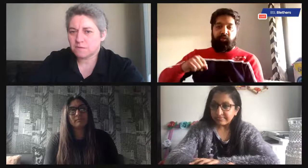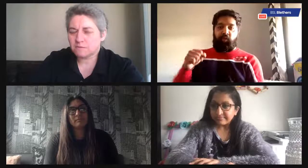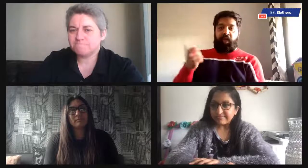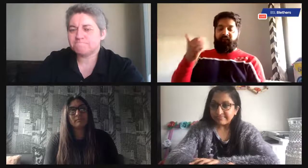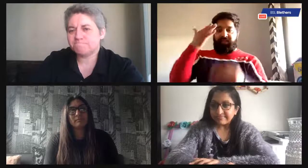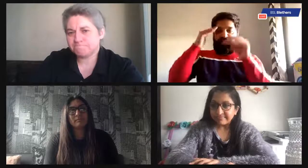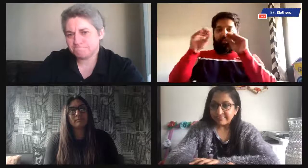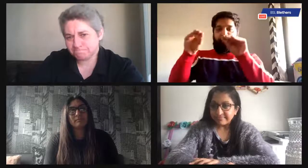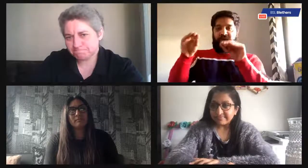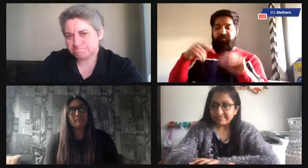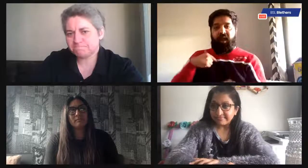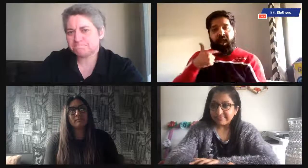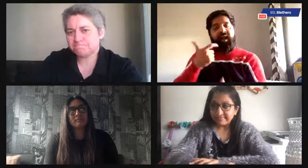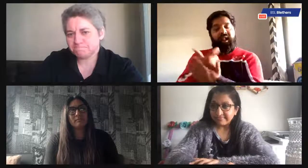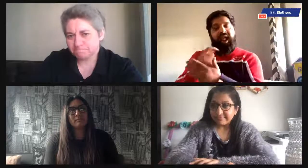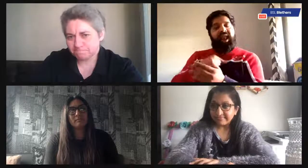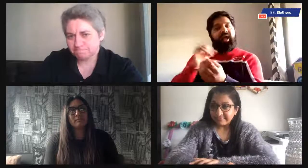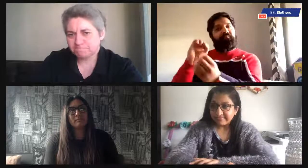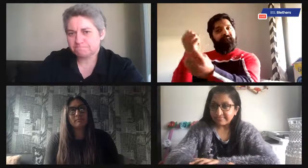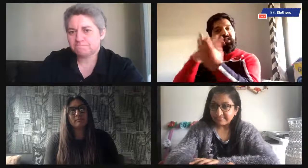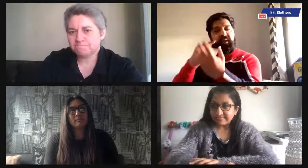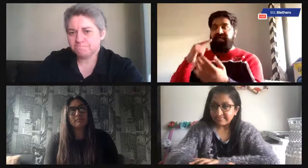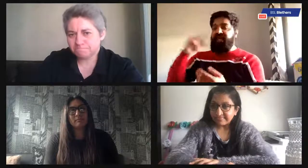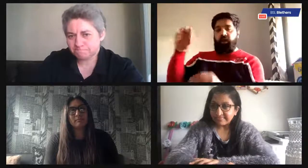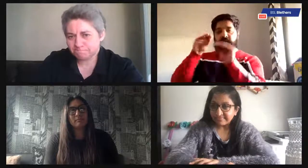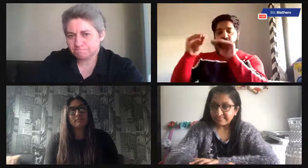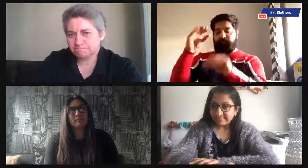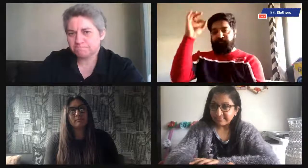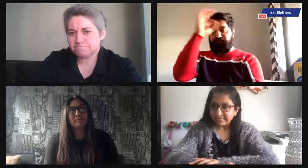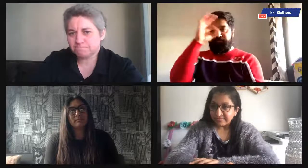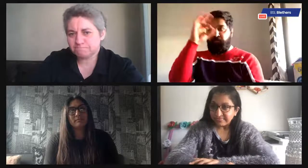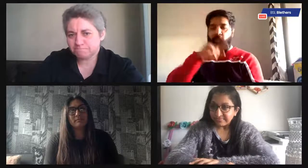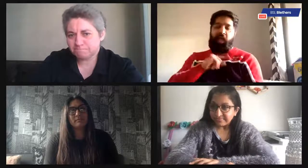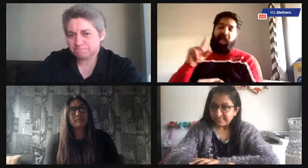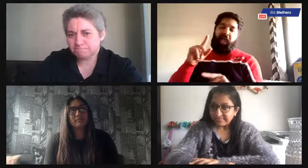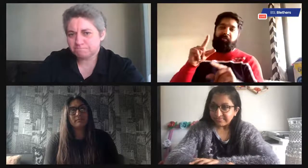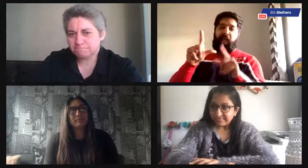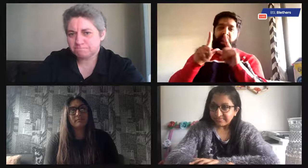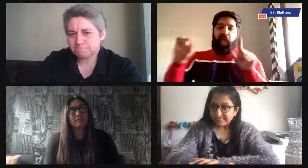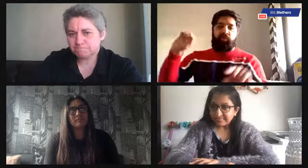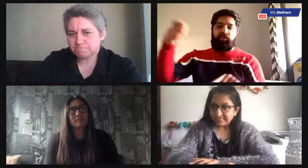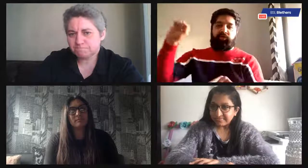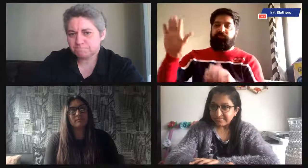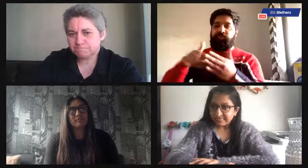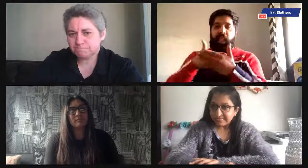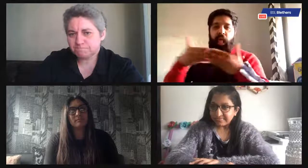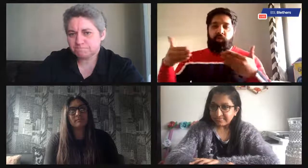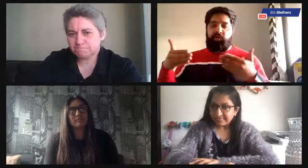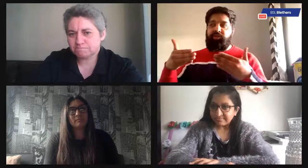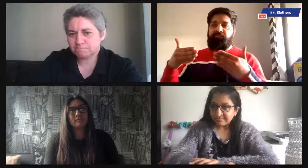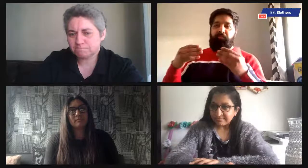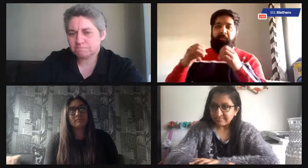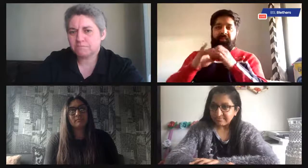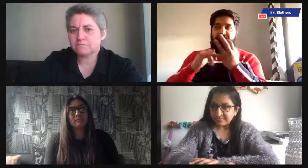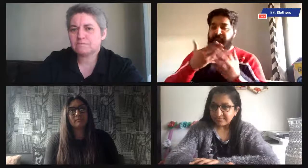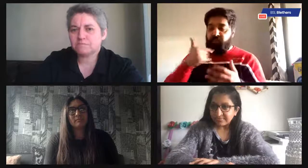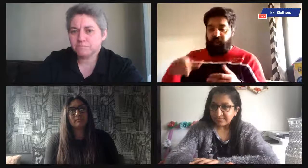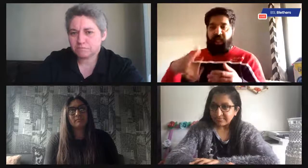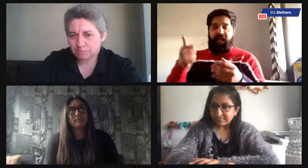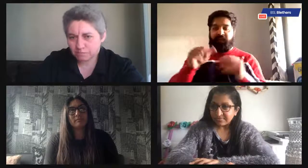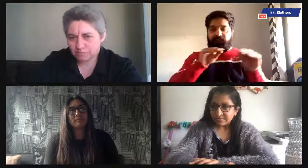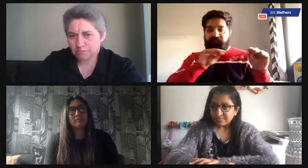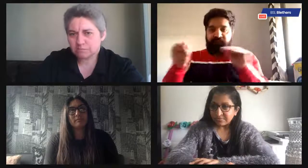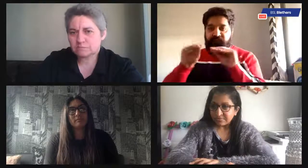from Syria who were coming, and also their education might not be the same as us. There might be cultural differences